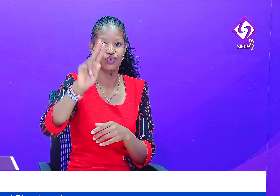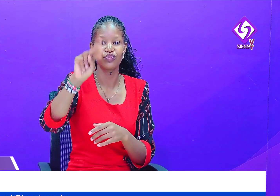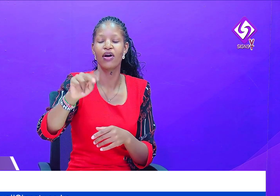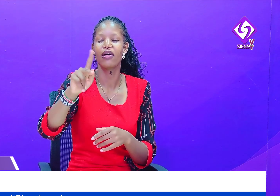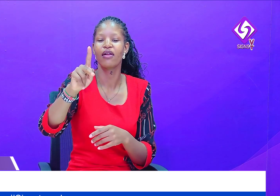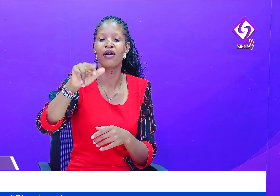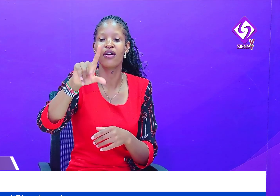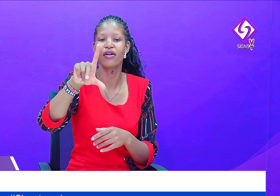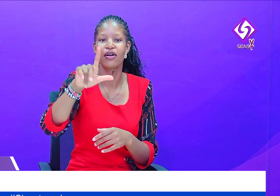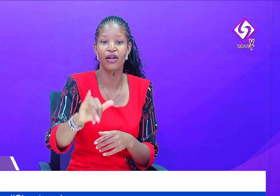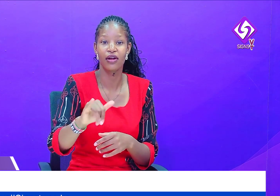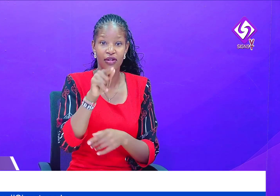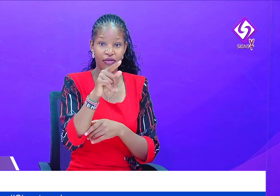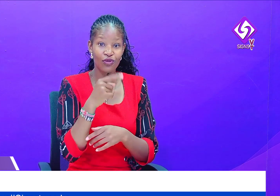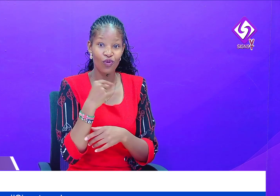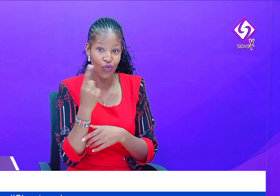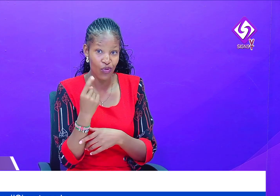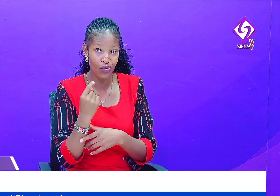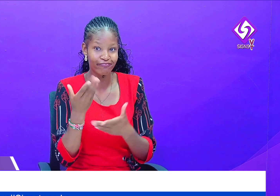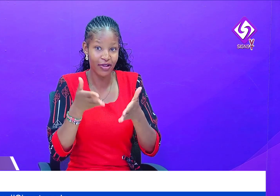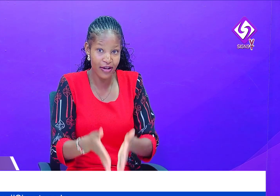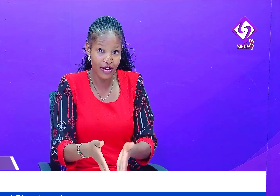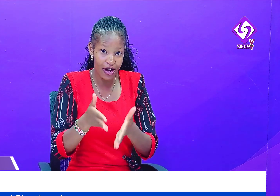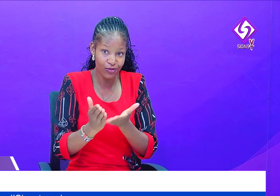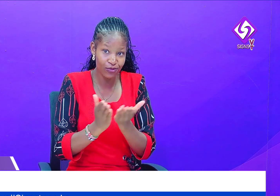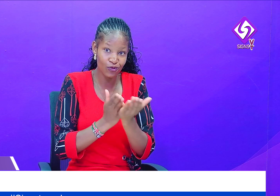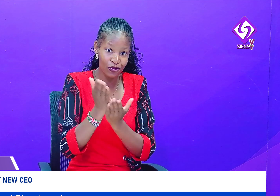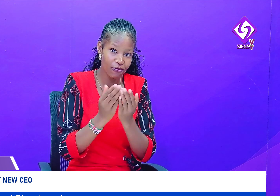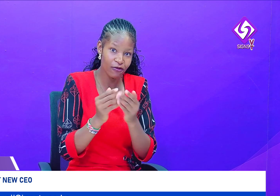Commissioner Secretary effective immediately.